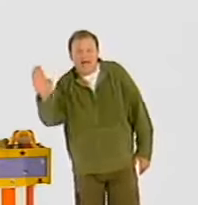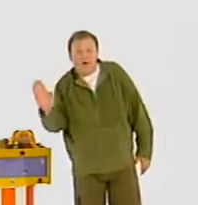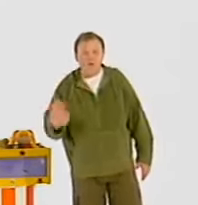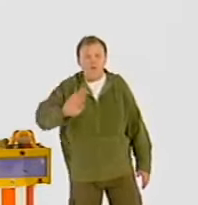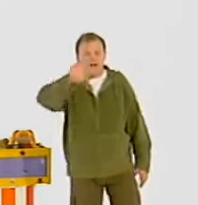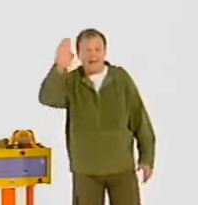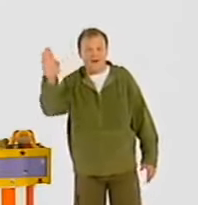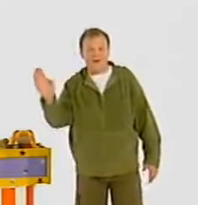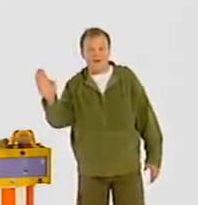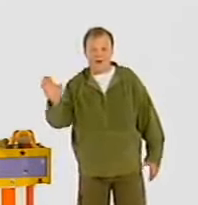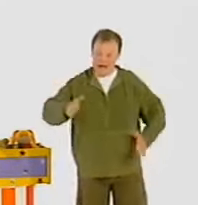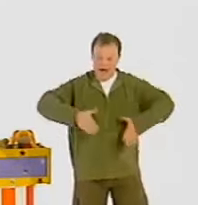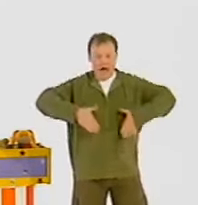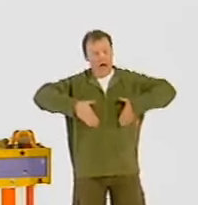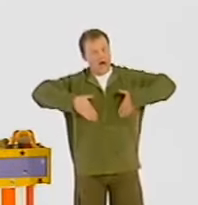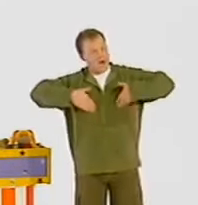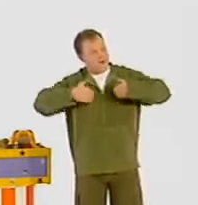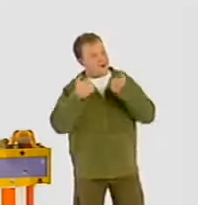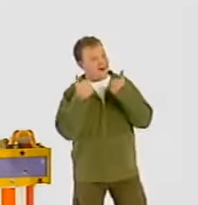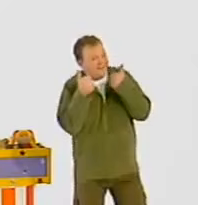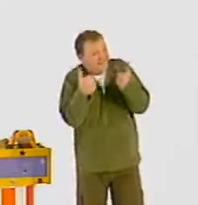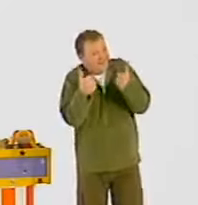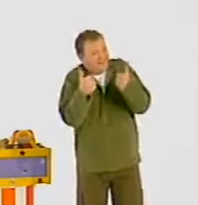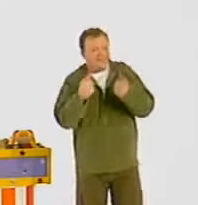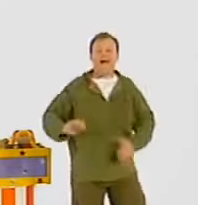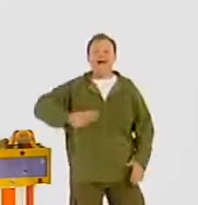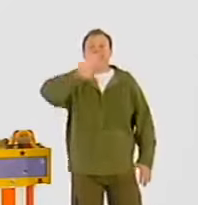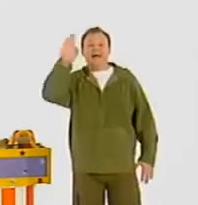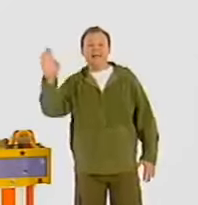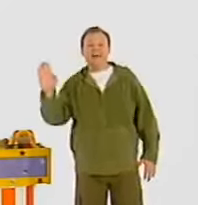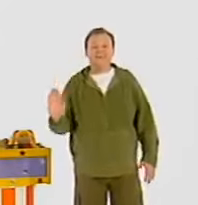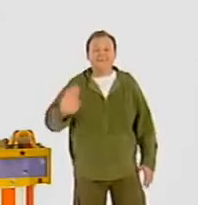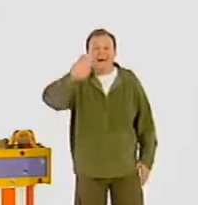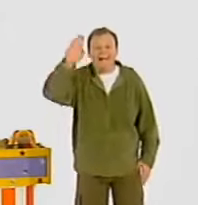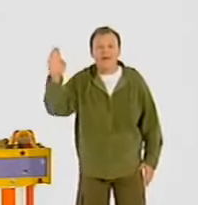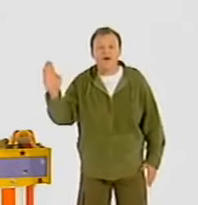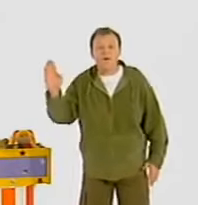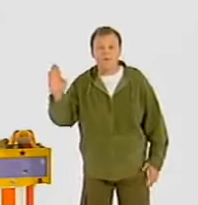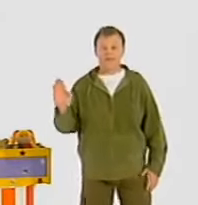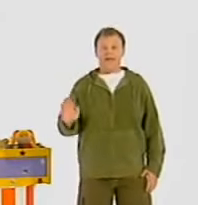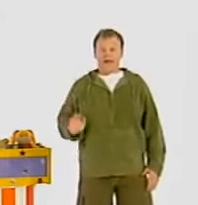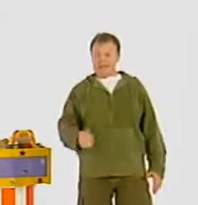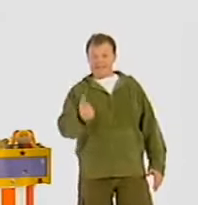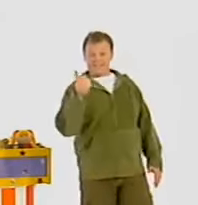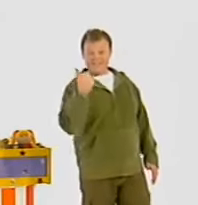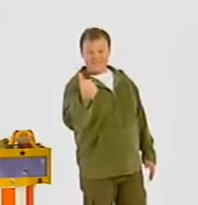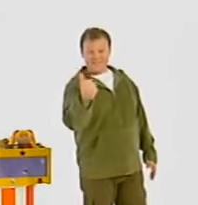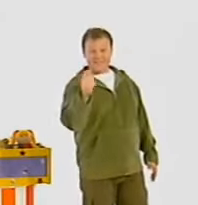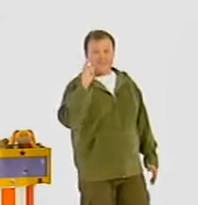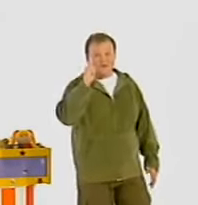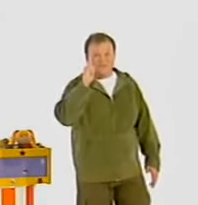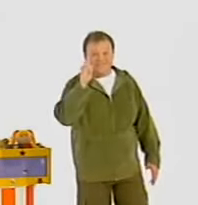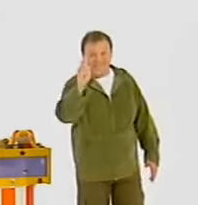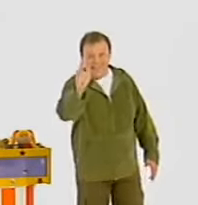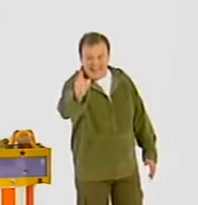Hello, hello, how are you? Hello, hello, it's good to see